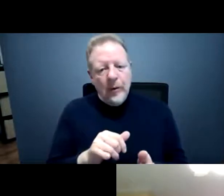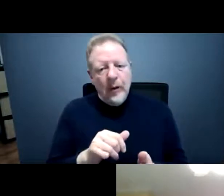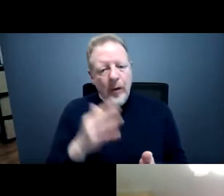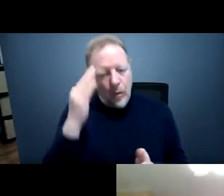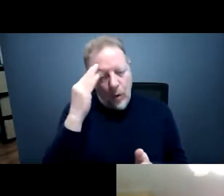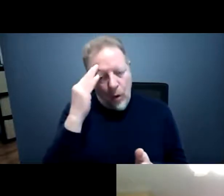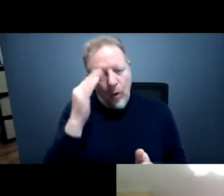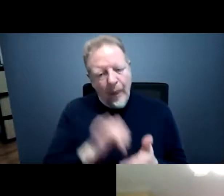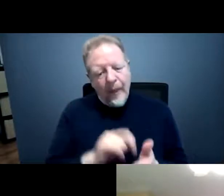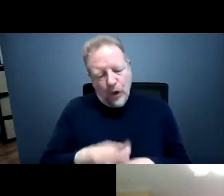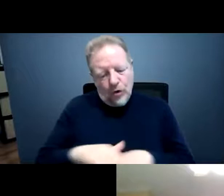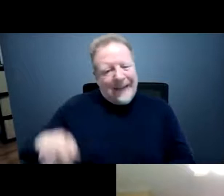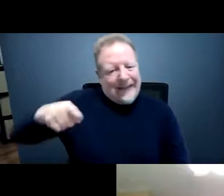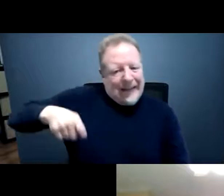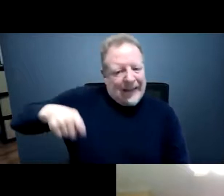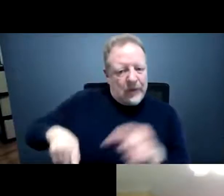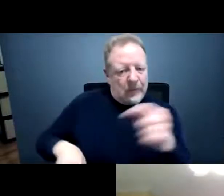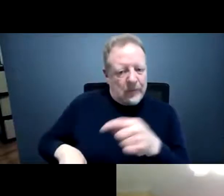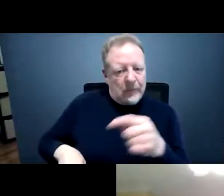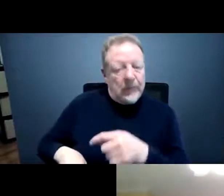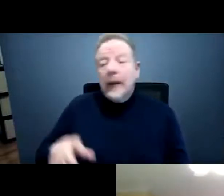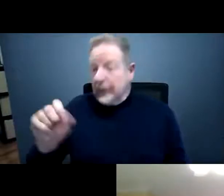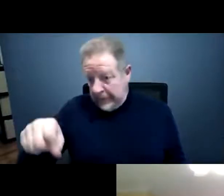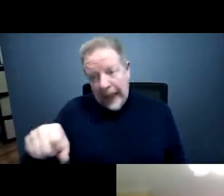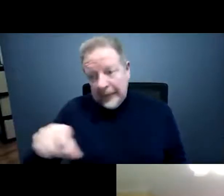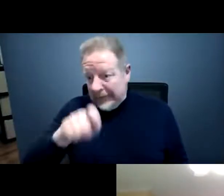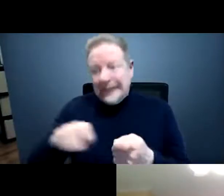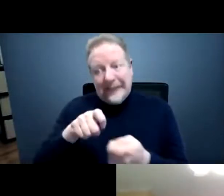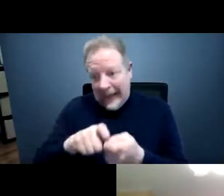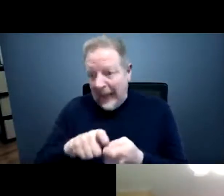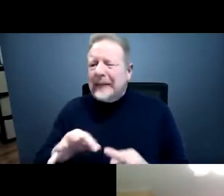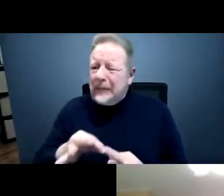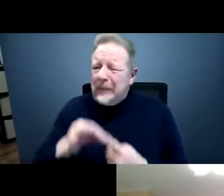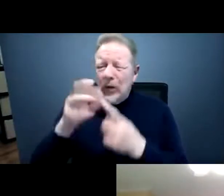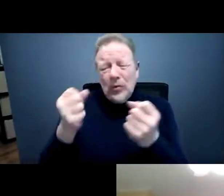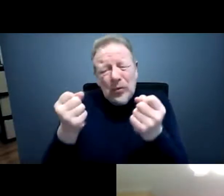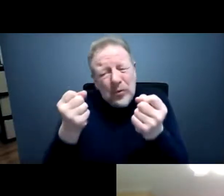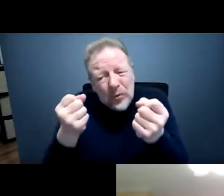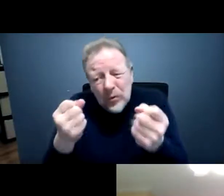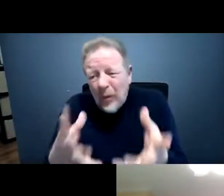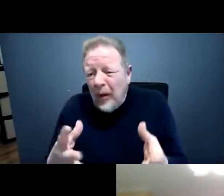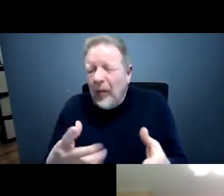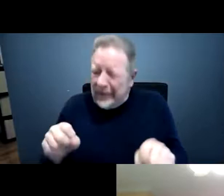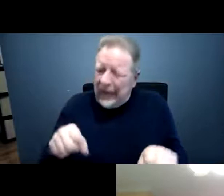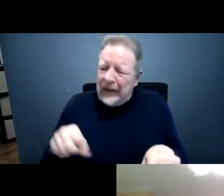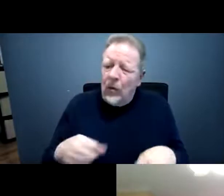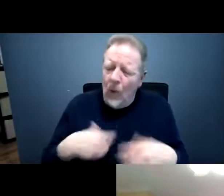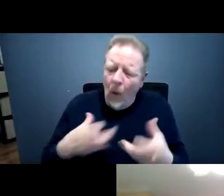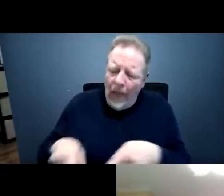the children should be especially capable of knowing. exactly, especially so many of them. Oh, yeah, we want them to know.